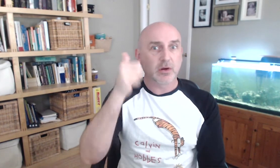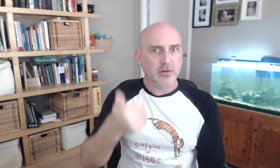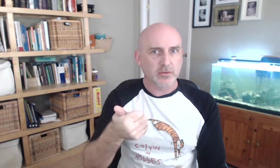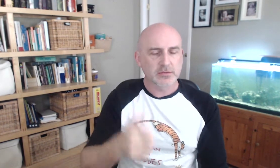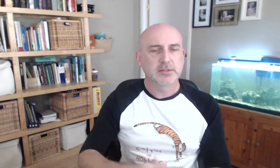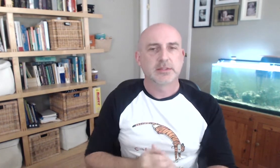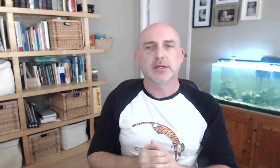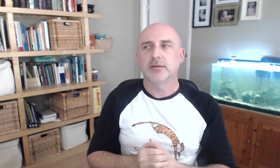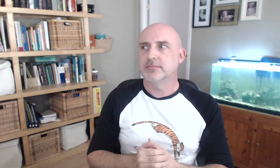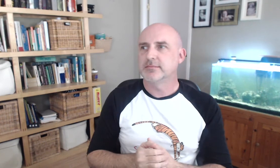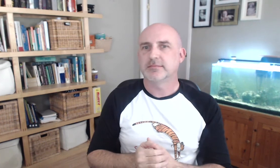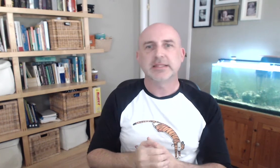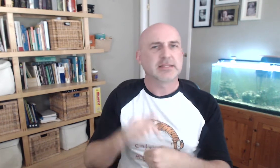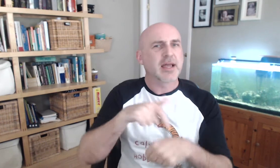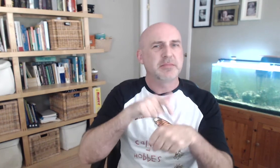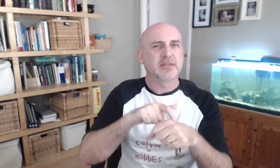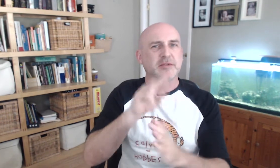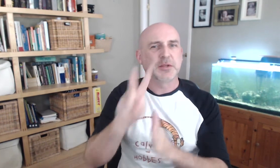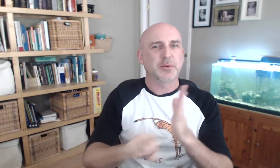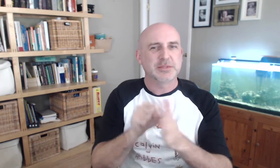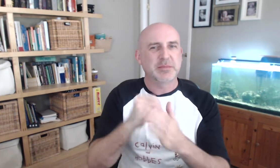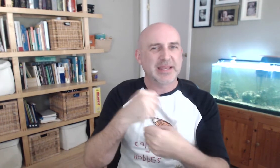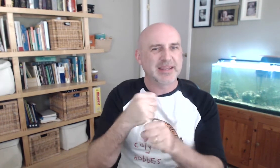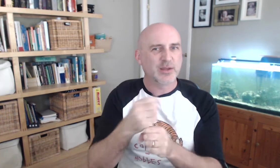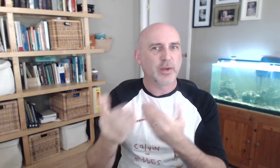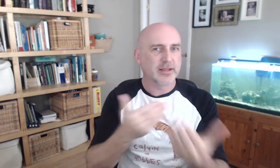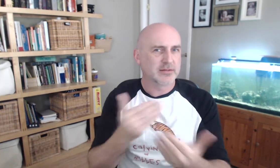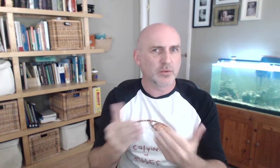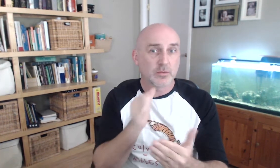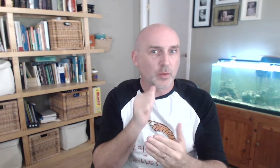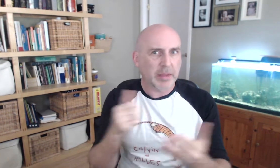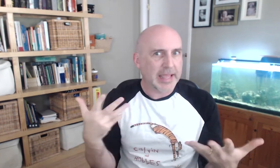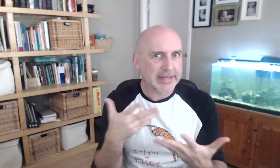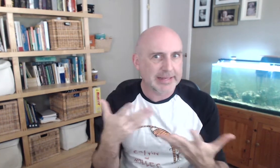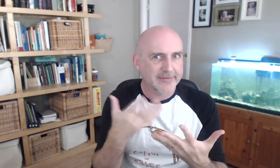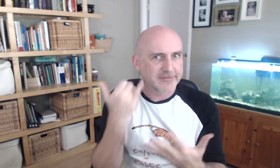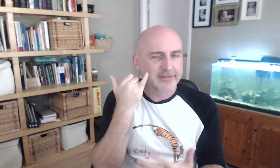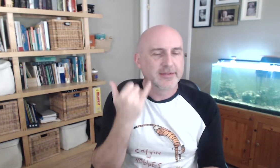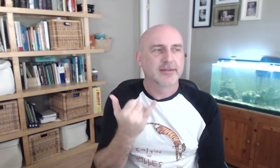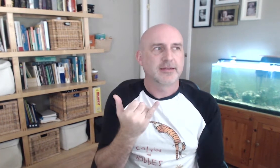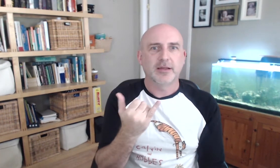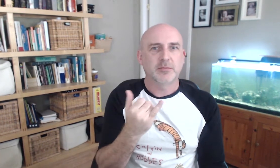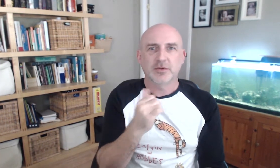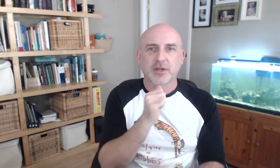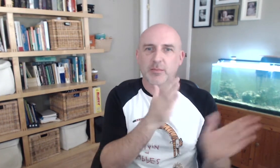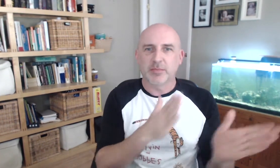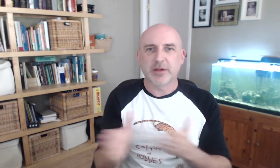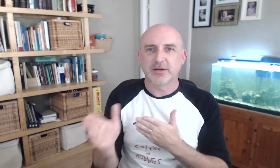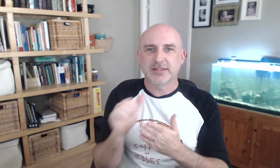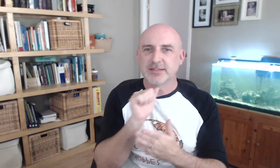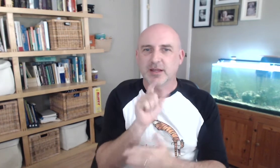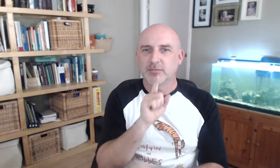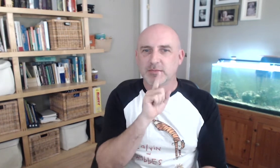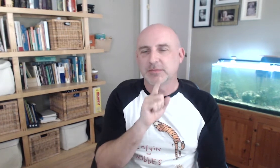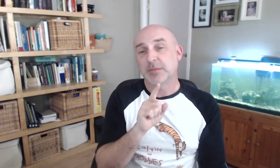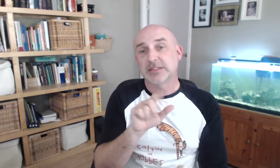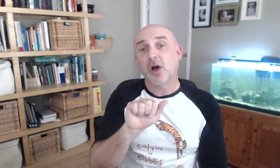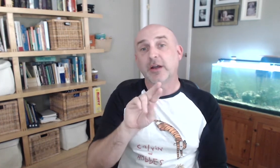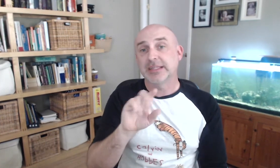tomorrow, at the time that the video was made anyway. Don't panic if you're not prepared and it's not, and maybe it's August